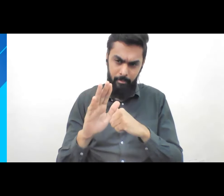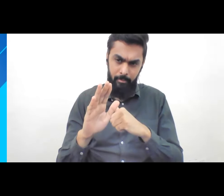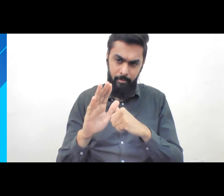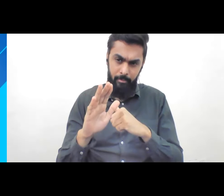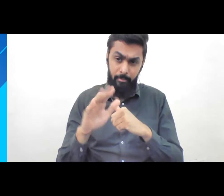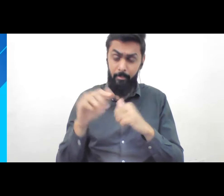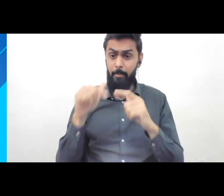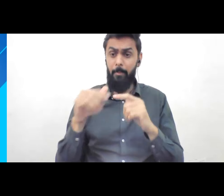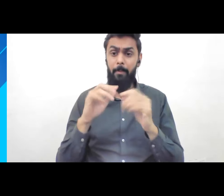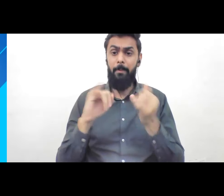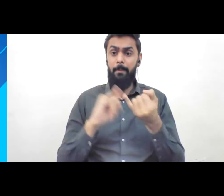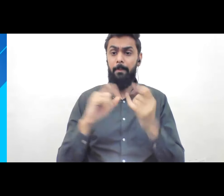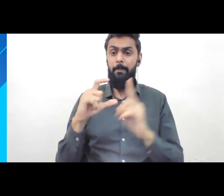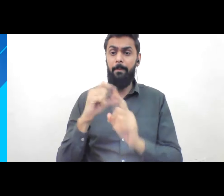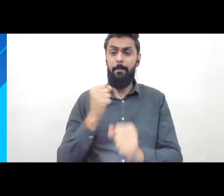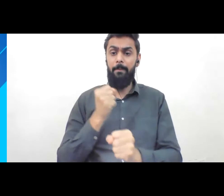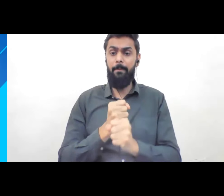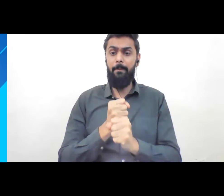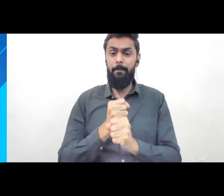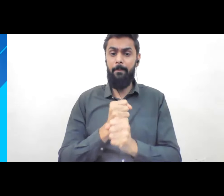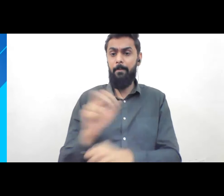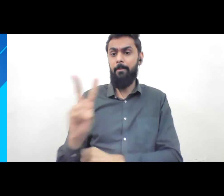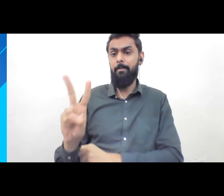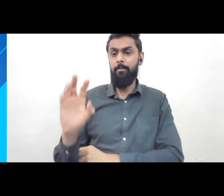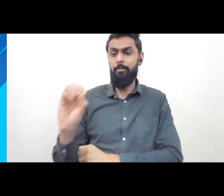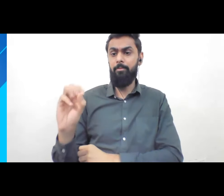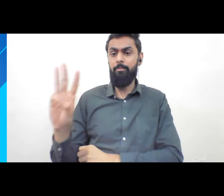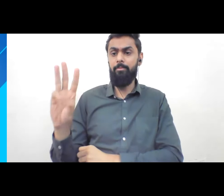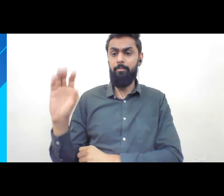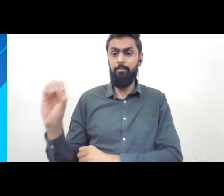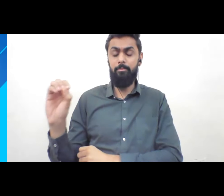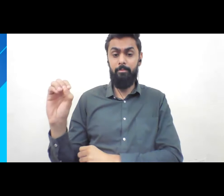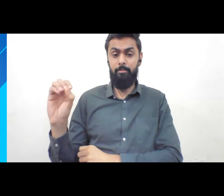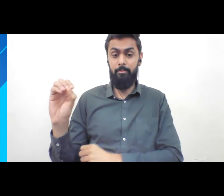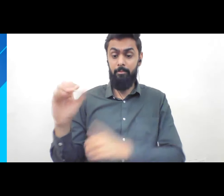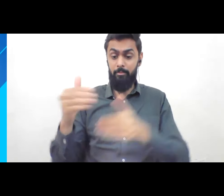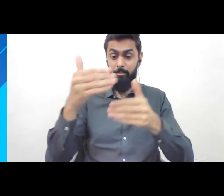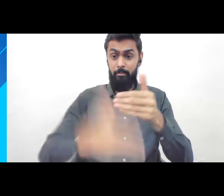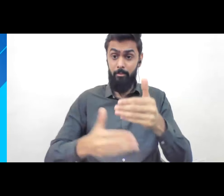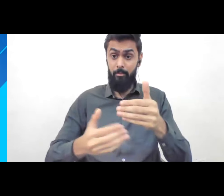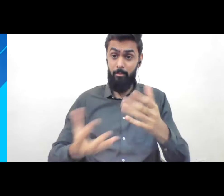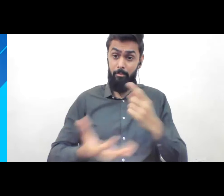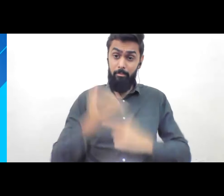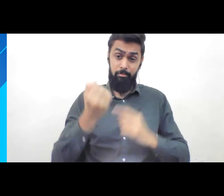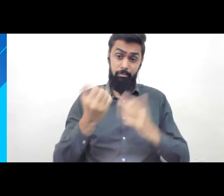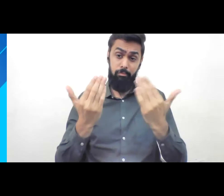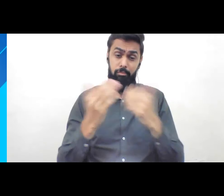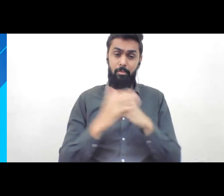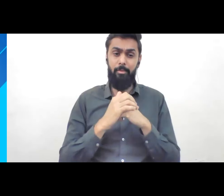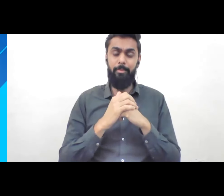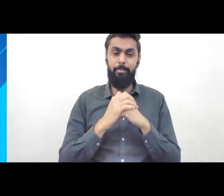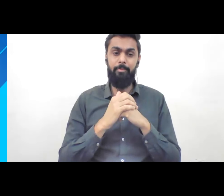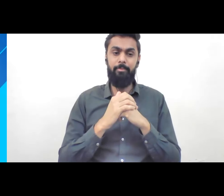can the SDG cutoff be extended from 2030? What is your opinion on it? That's Azhar's question.